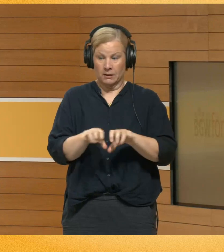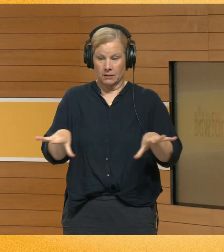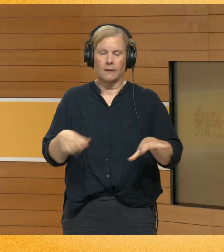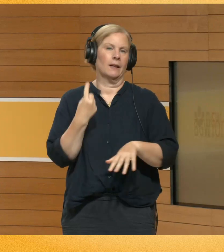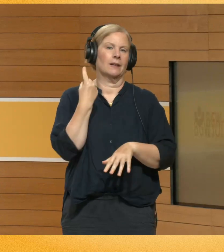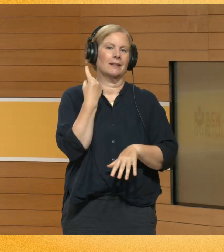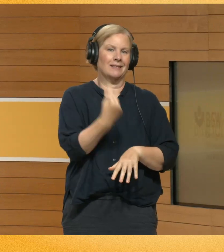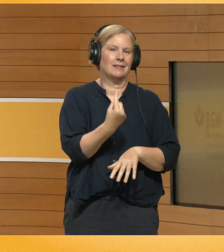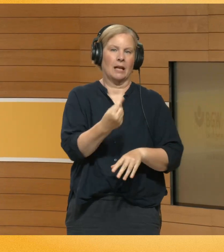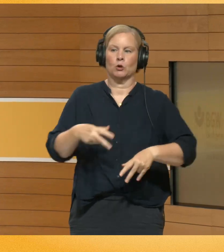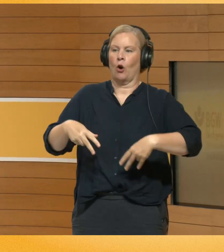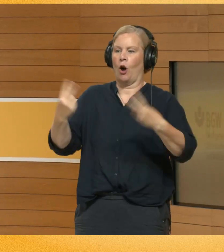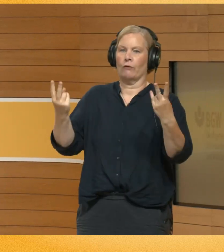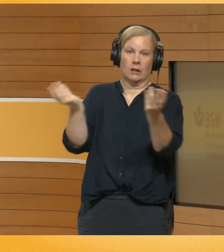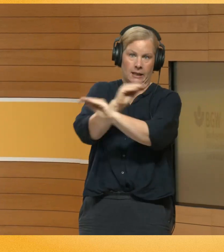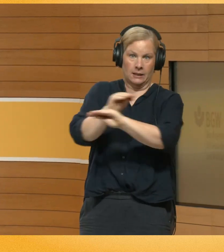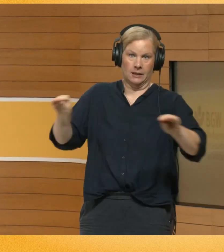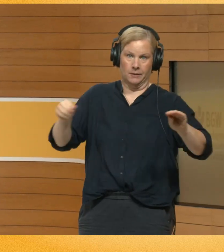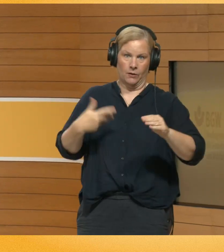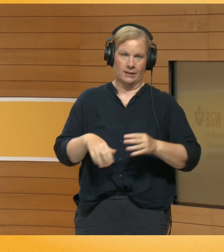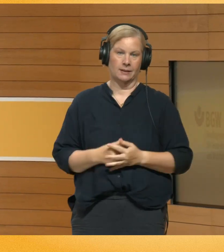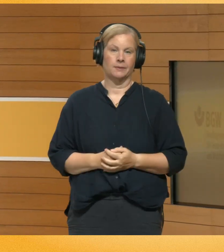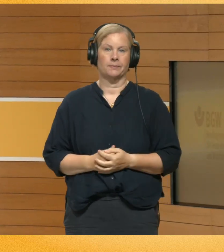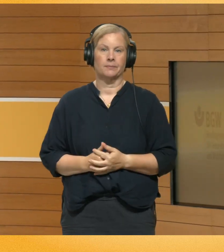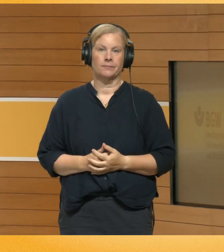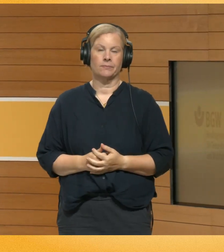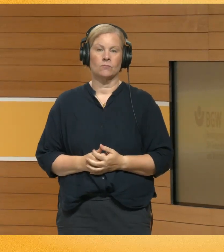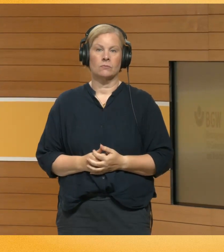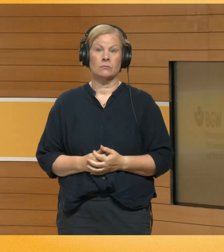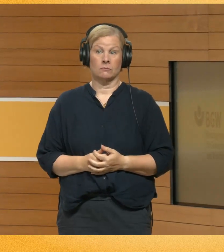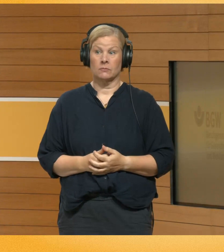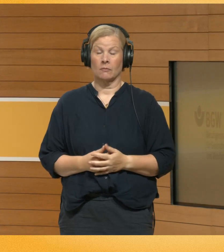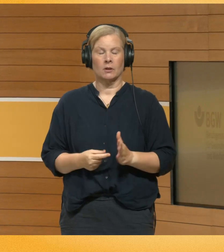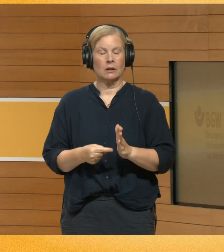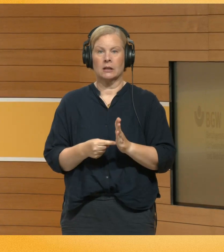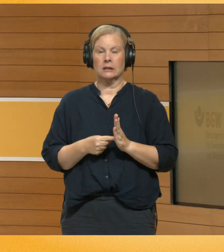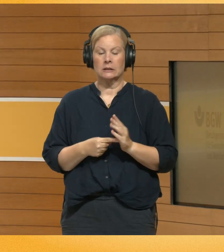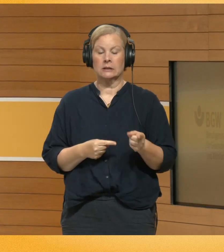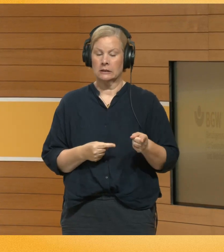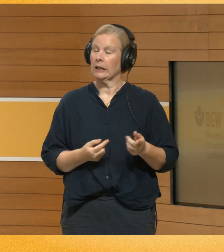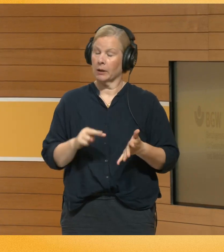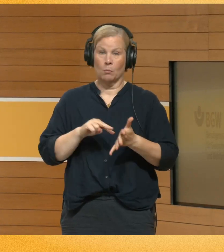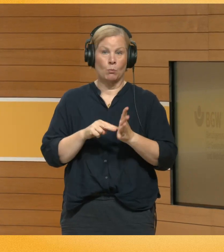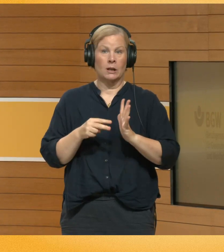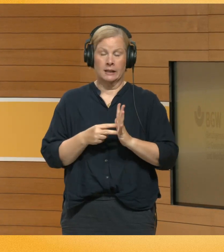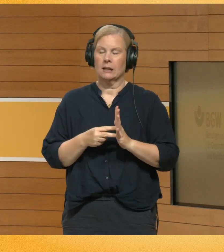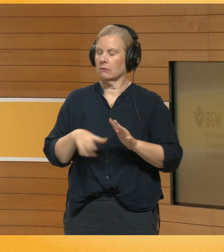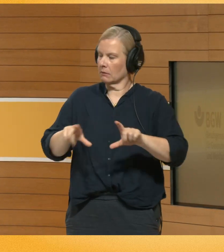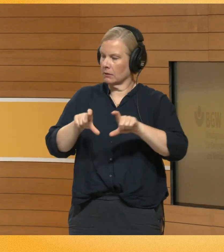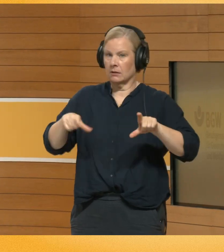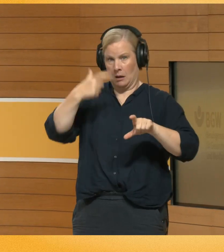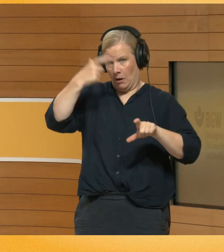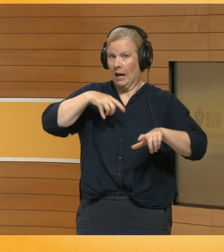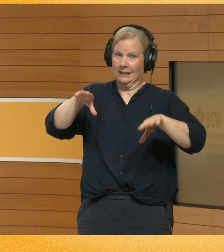showed a highest political commitment, and most countries were, of course, also doing that. On my